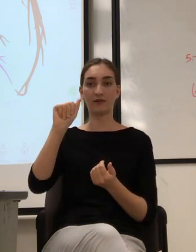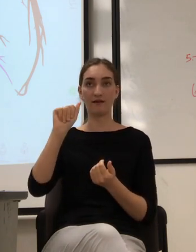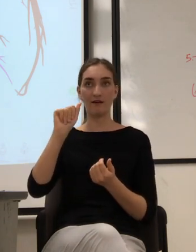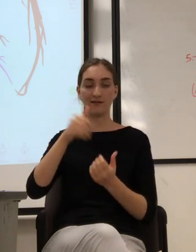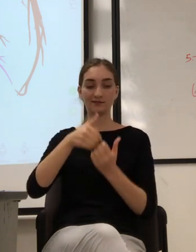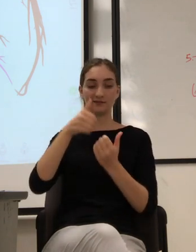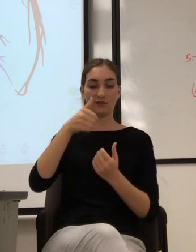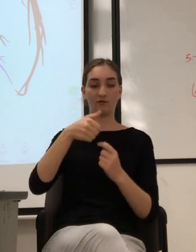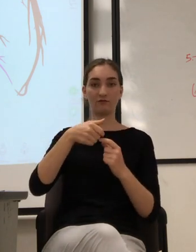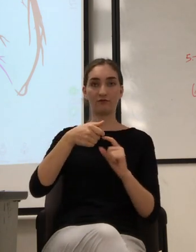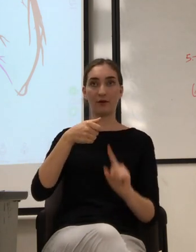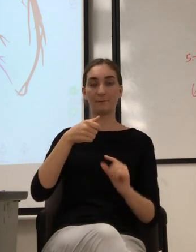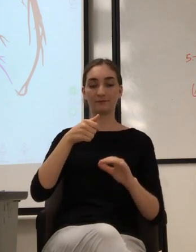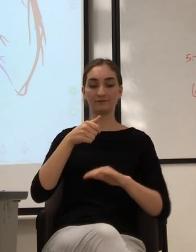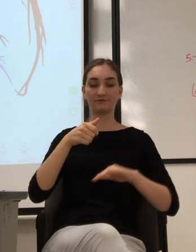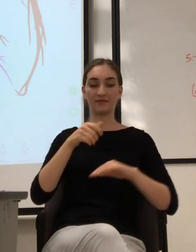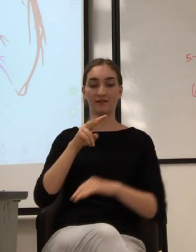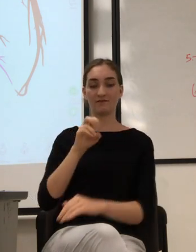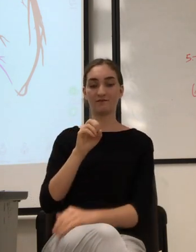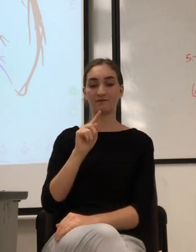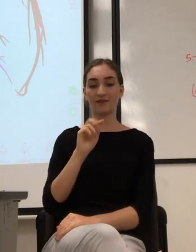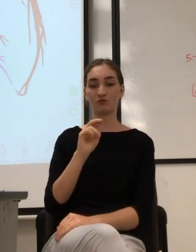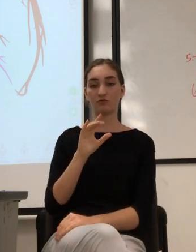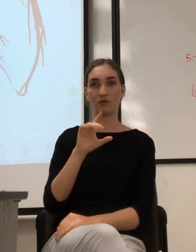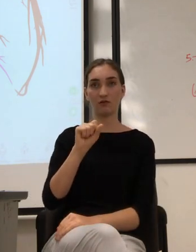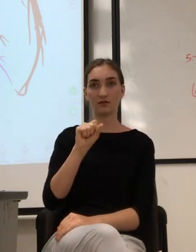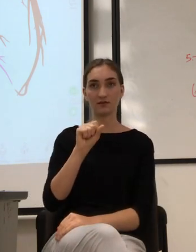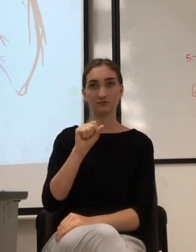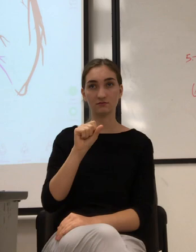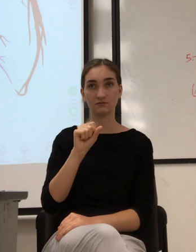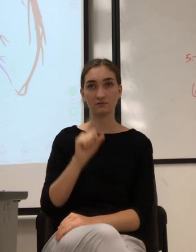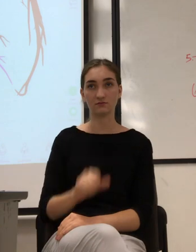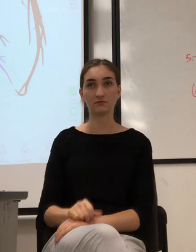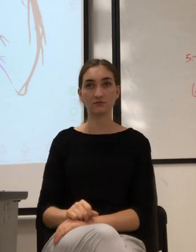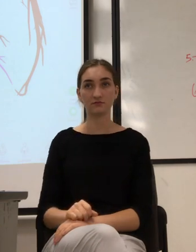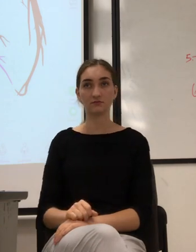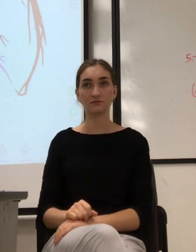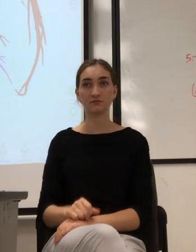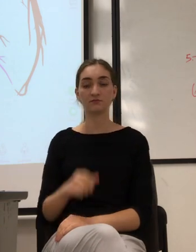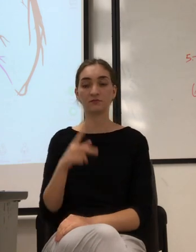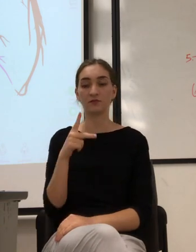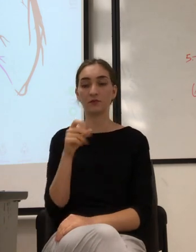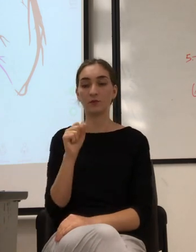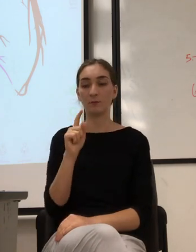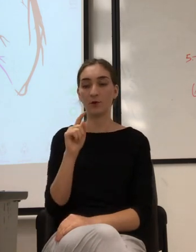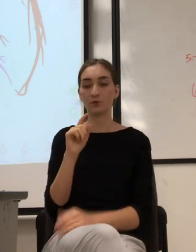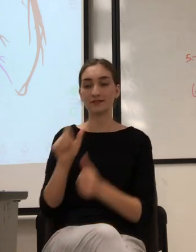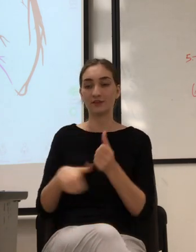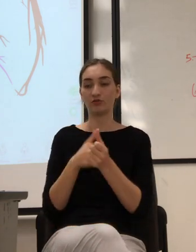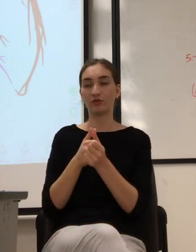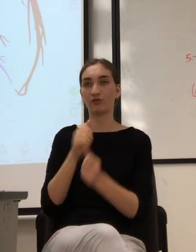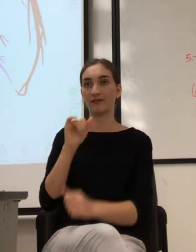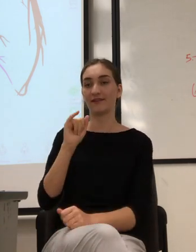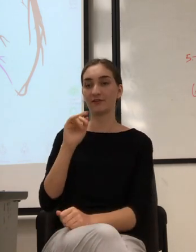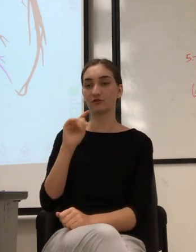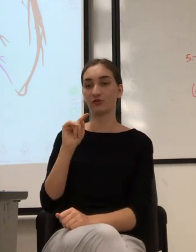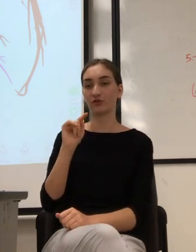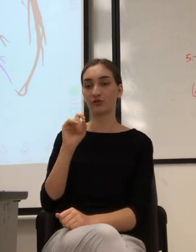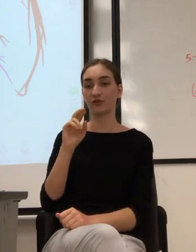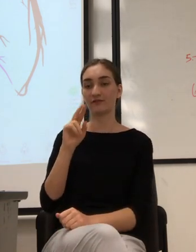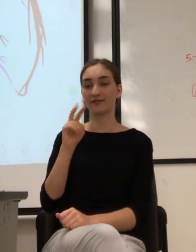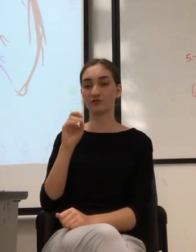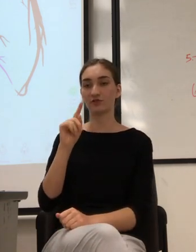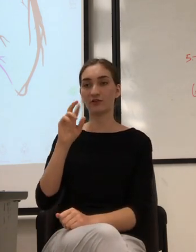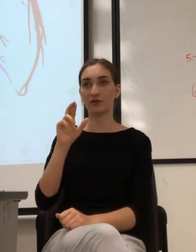the top there. So the posterior interventricular artery, it will anastomose with the